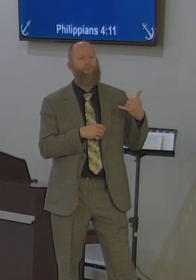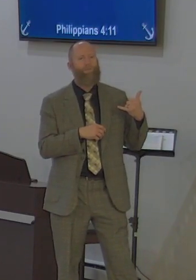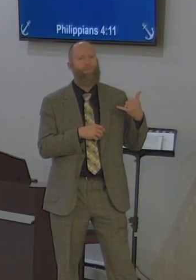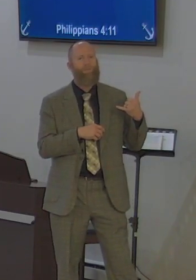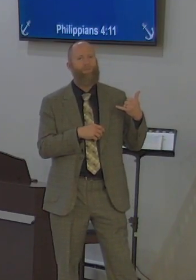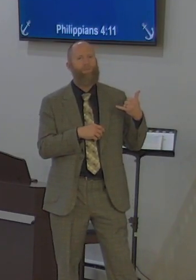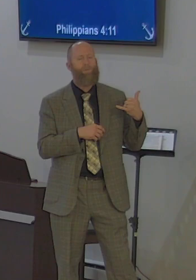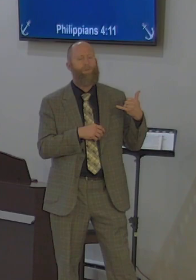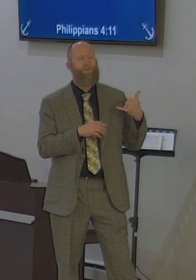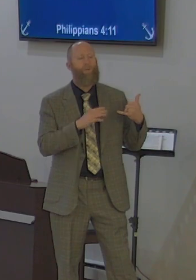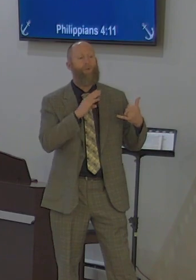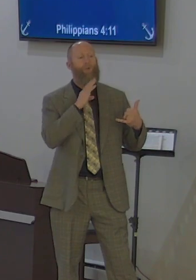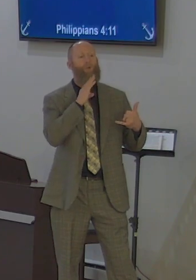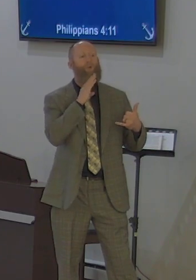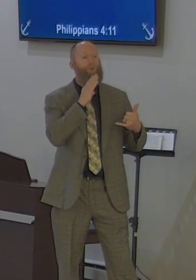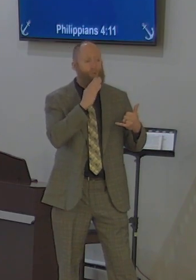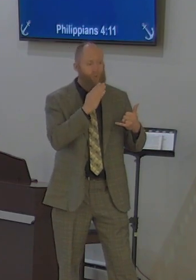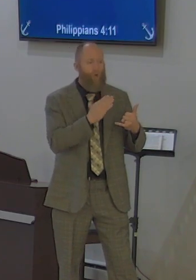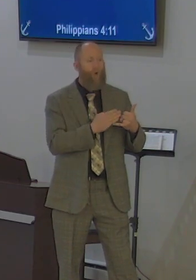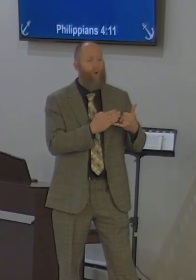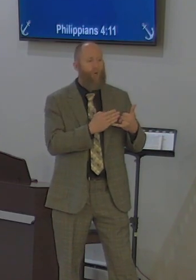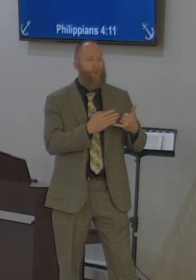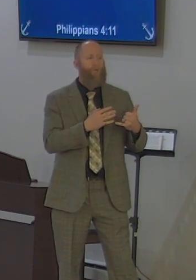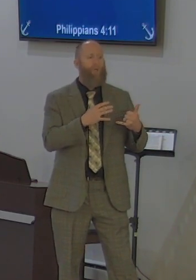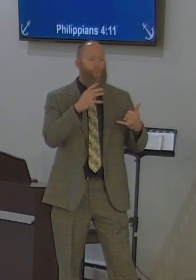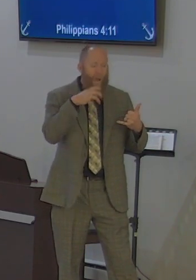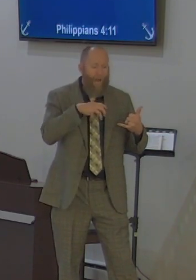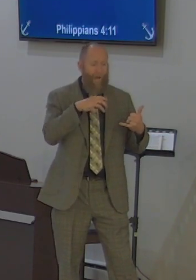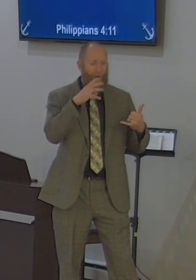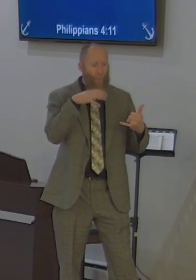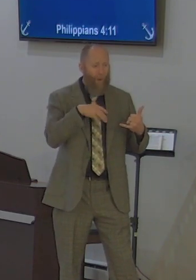she said to me, when she finally composed herself, "Dad,